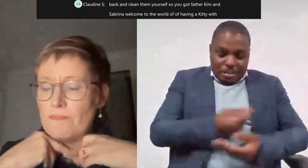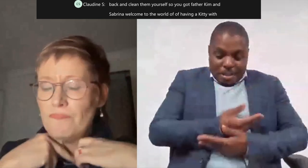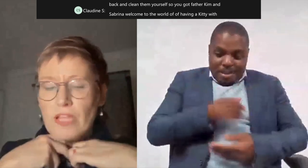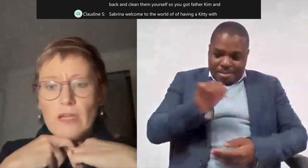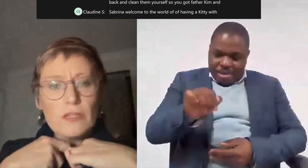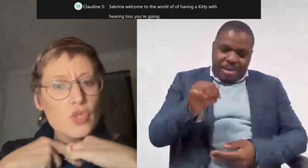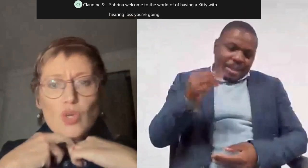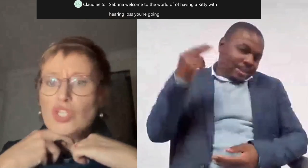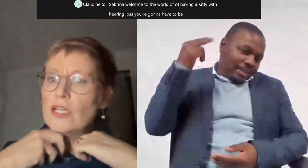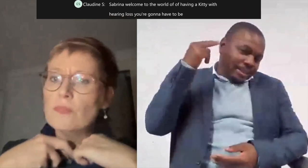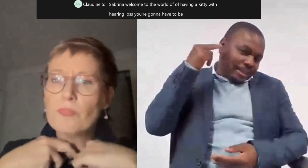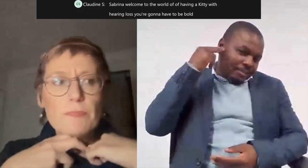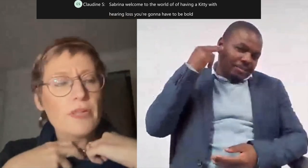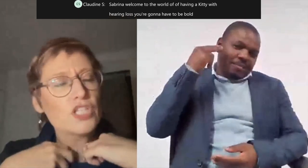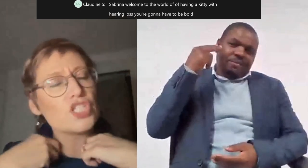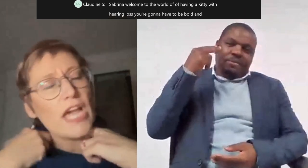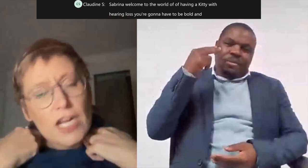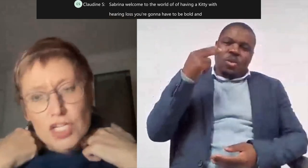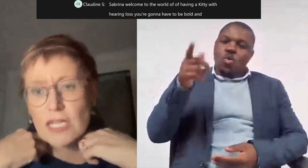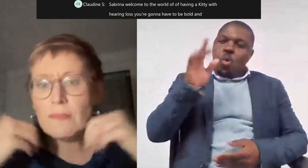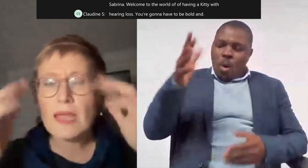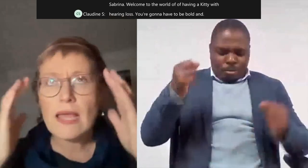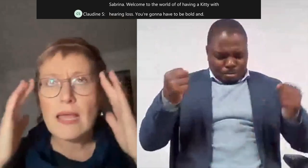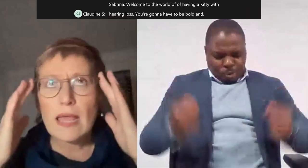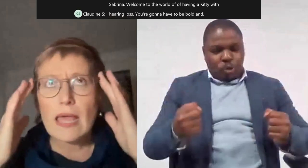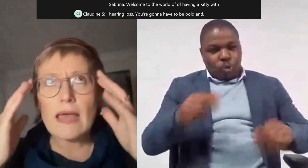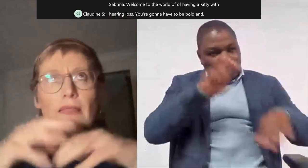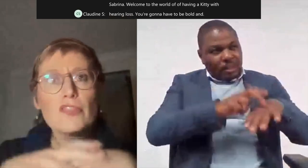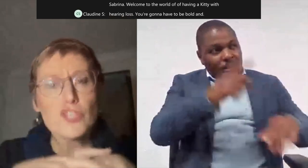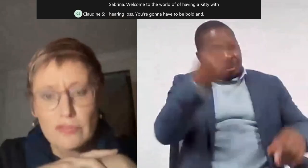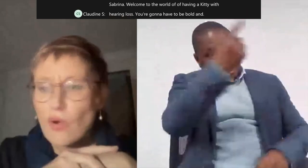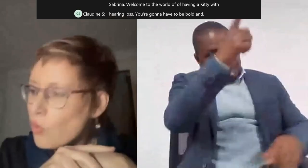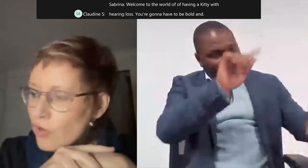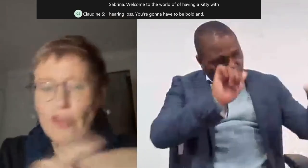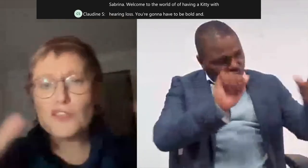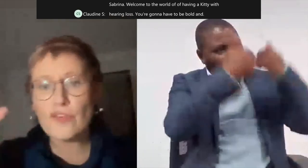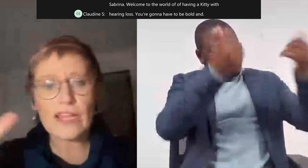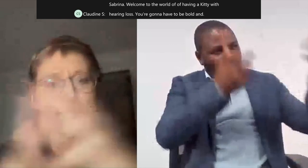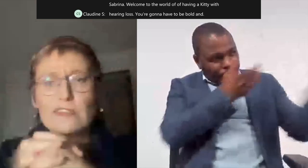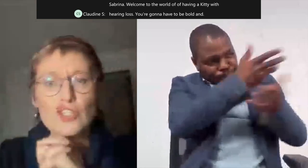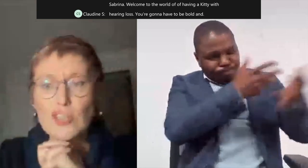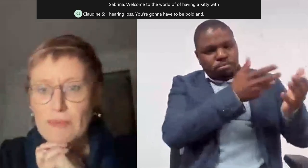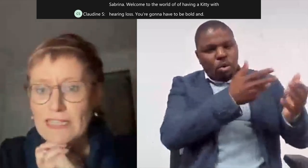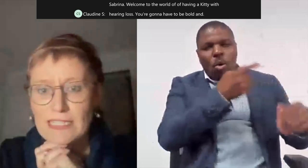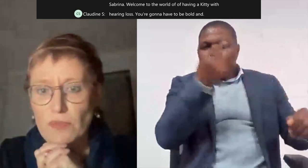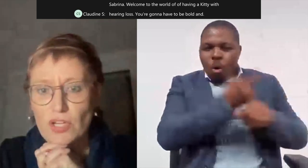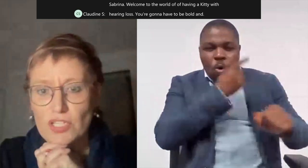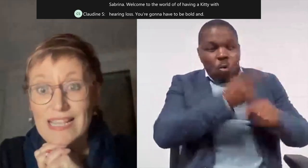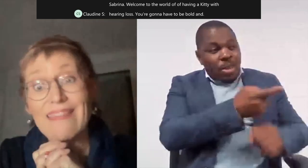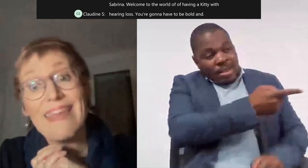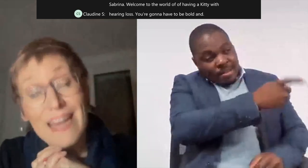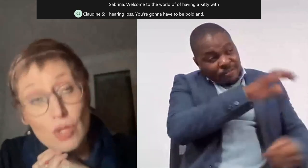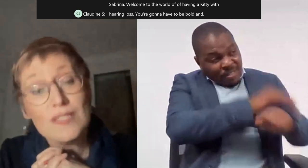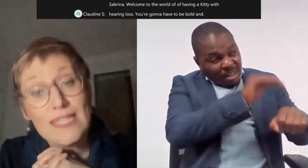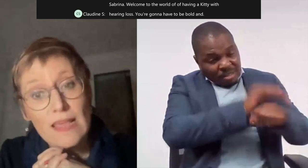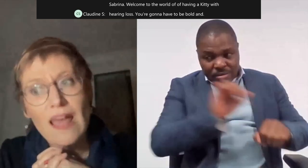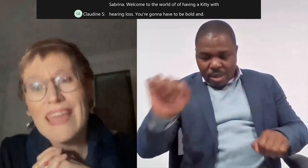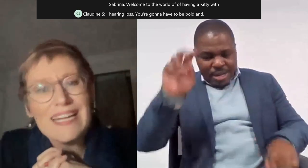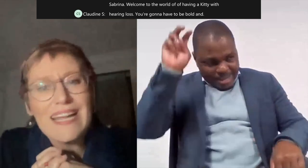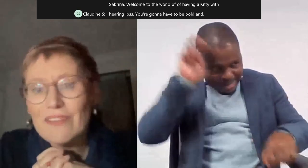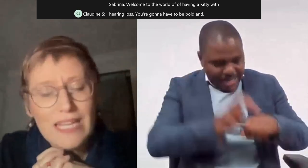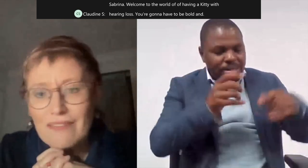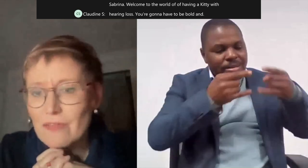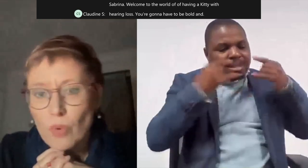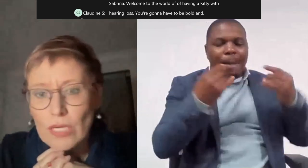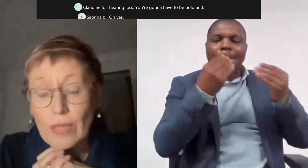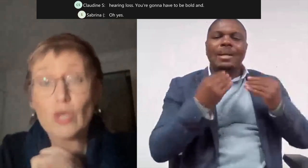and talk to the principal, challenge them. All of those friends should have plastic. Mm-hmm. And then you'll see